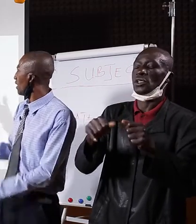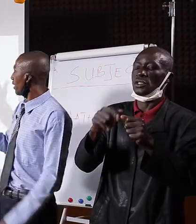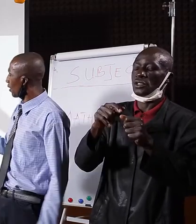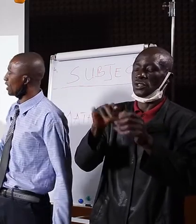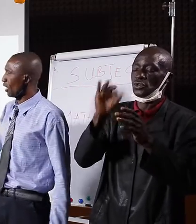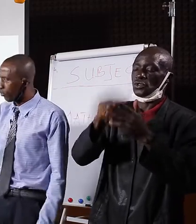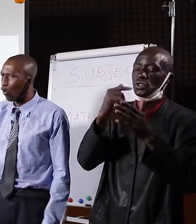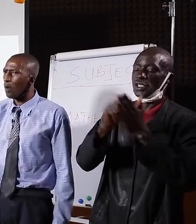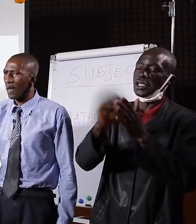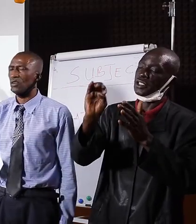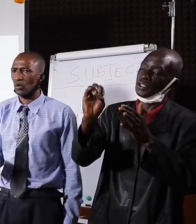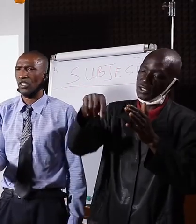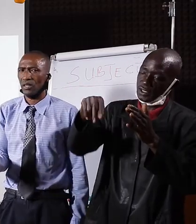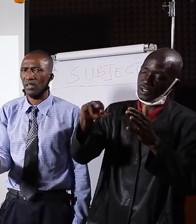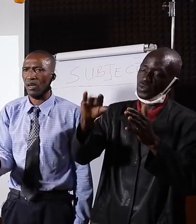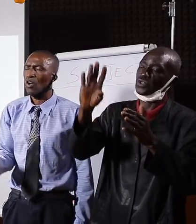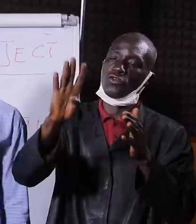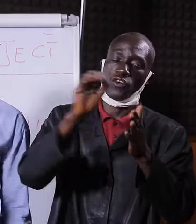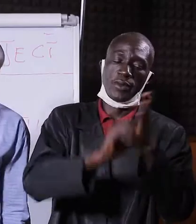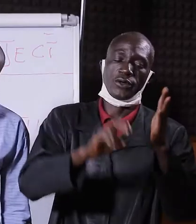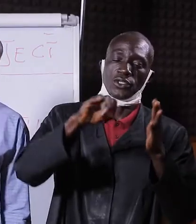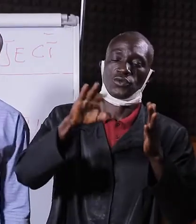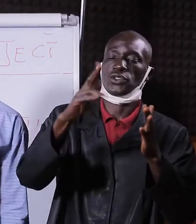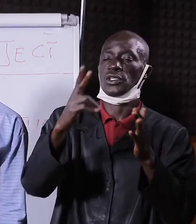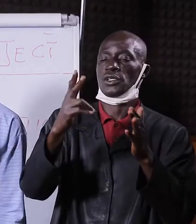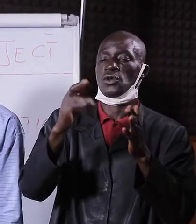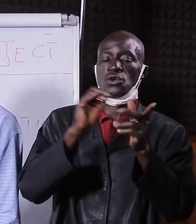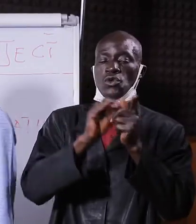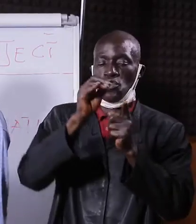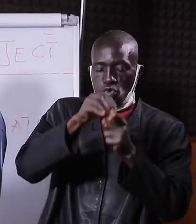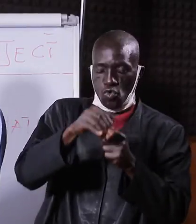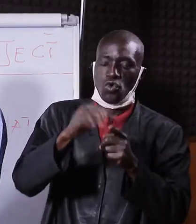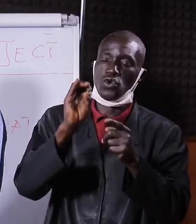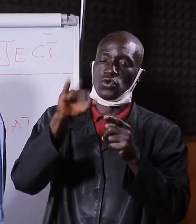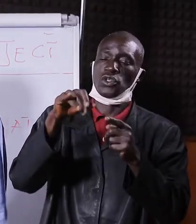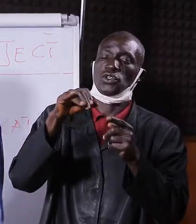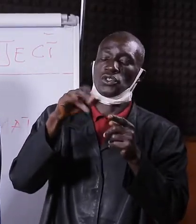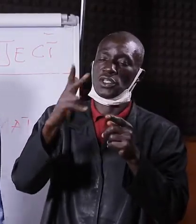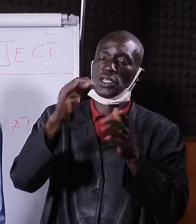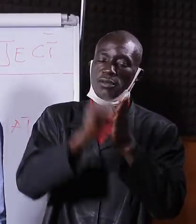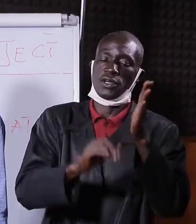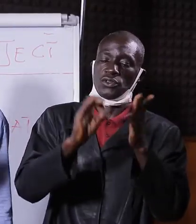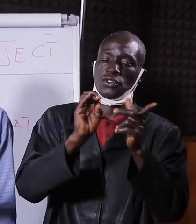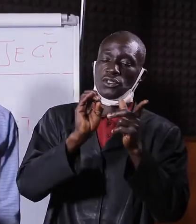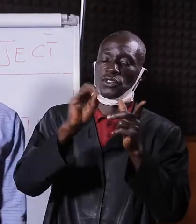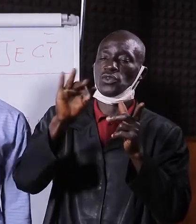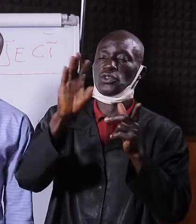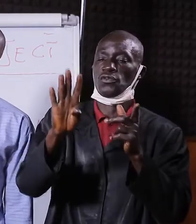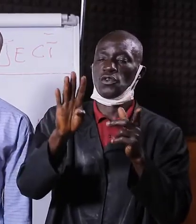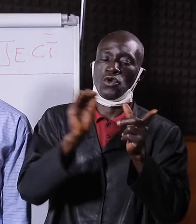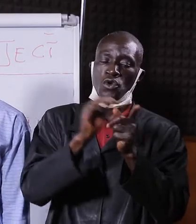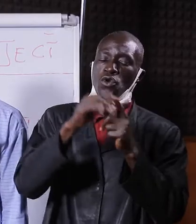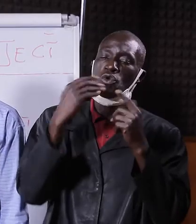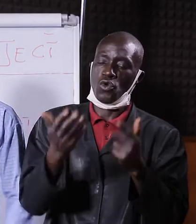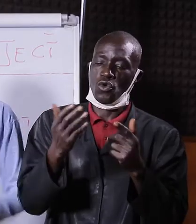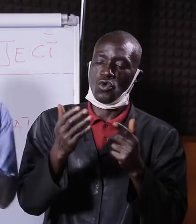say equation 4 minus equation 3, or equation 3 minus equation 4, or equation 3